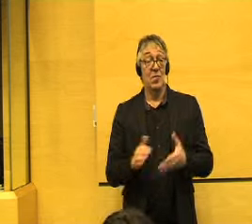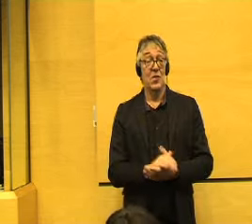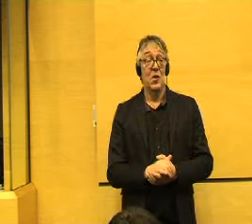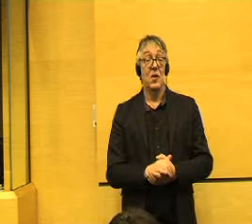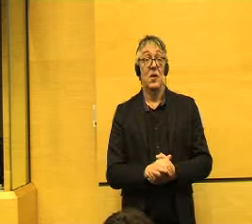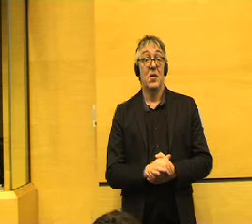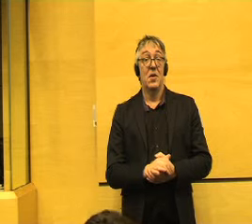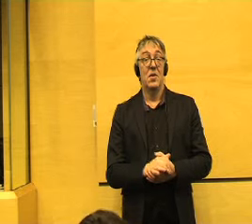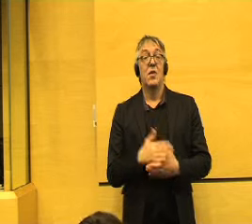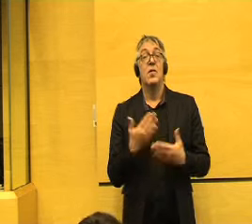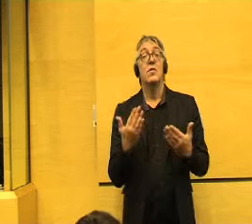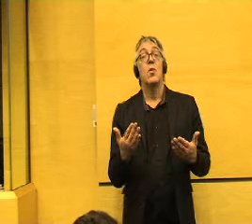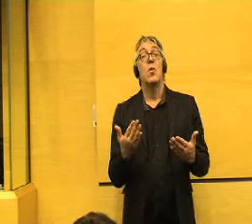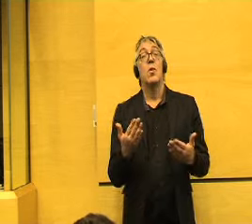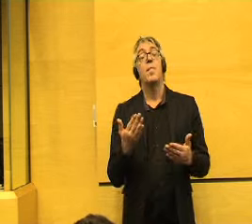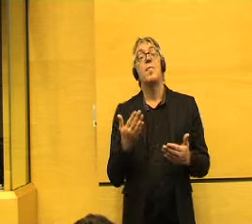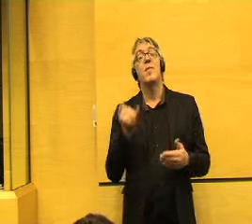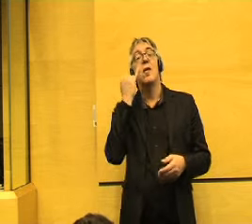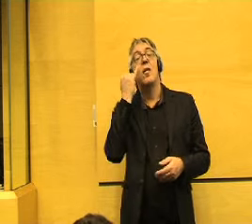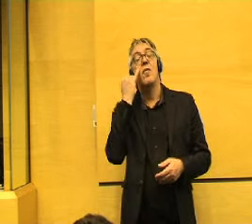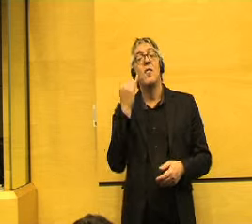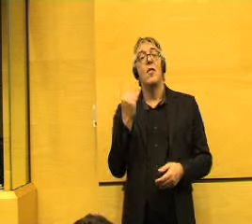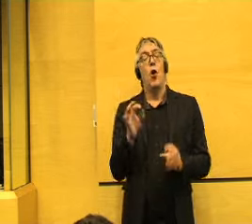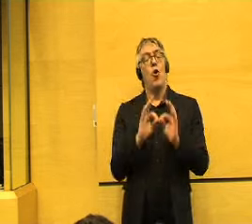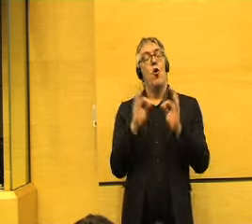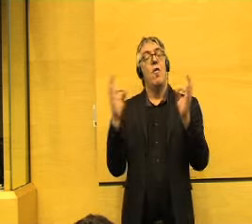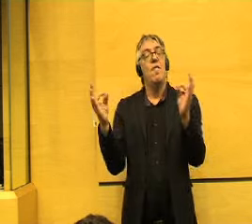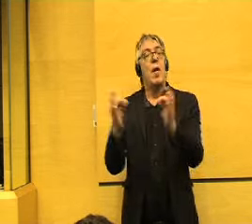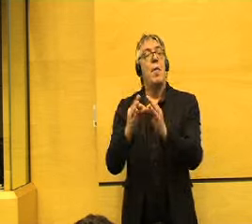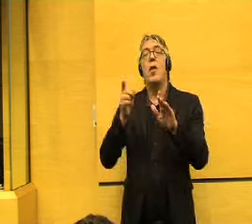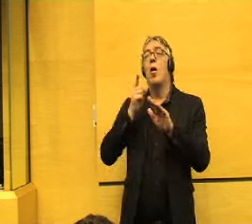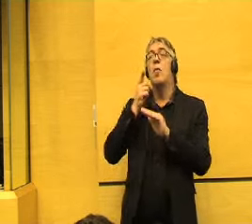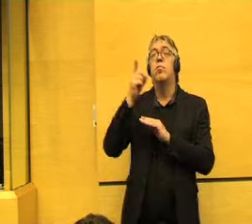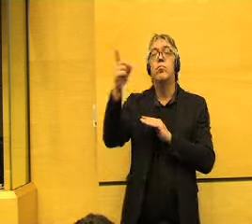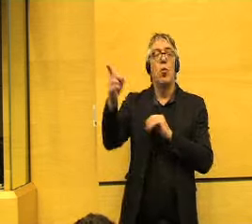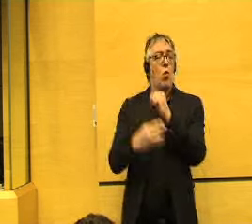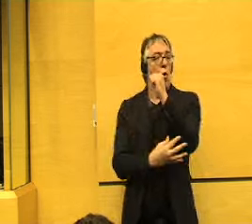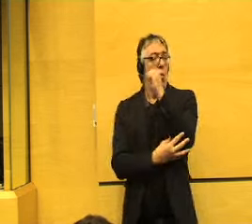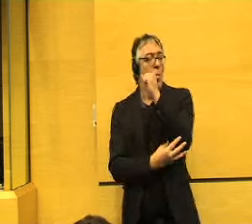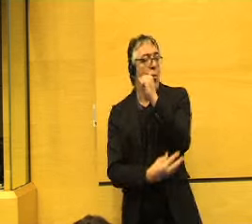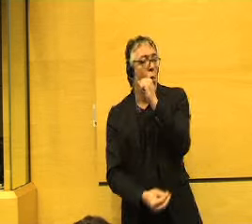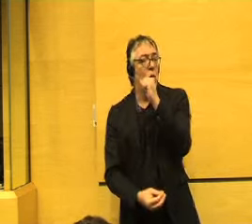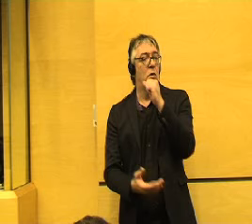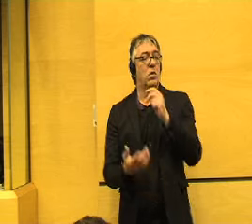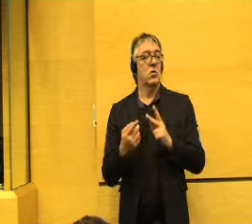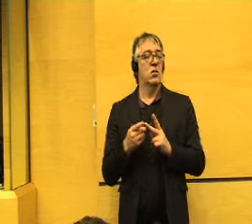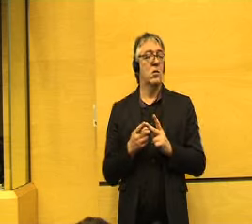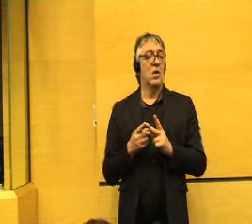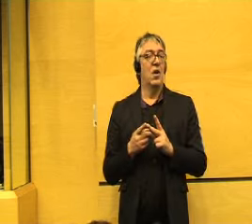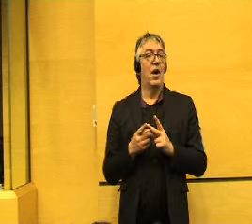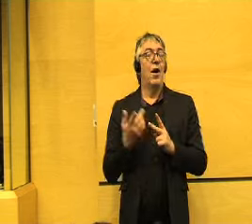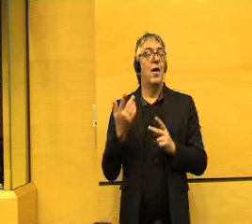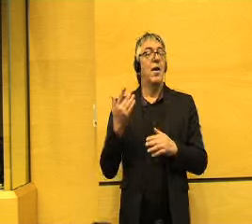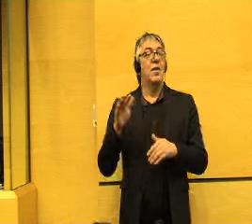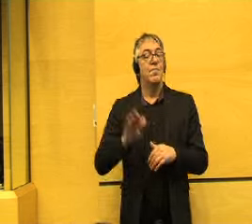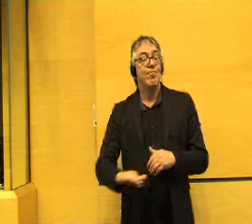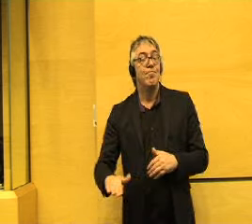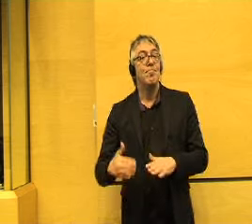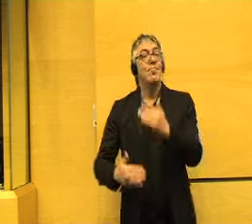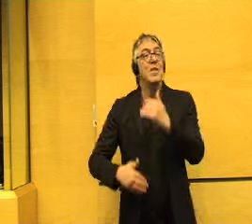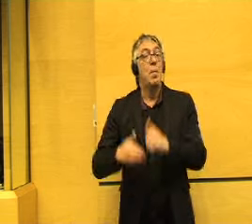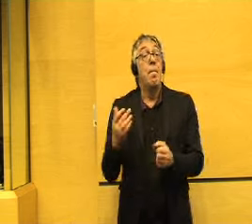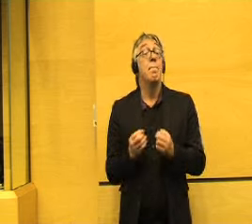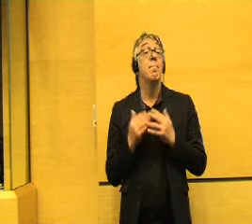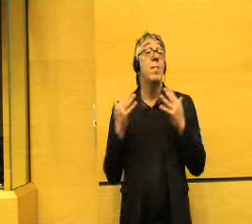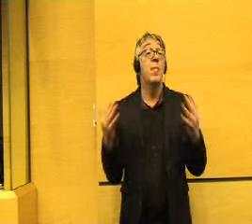from low-income families in rural areas are usually left by themselves at home because the